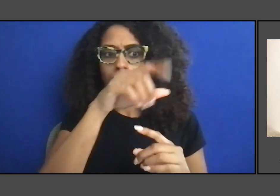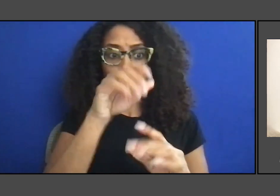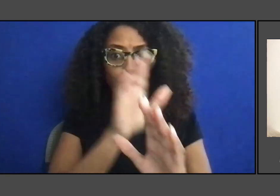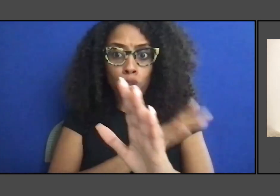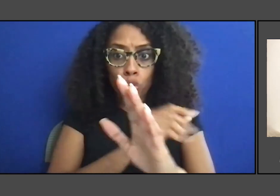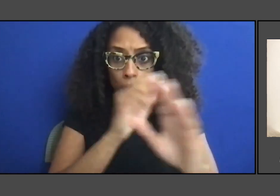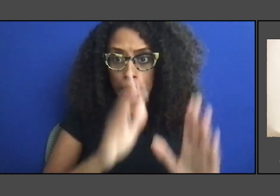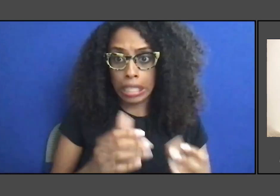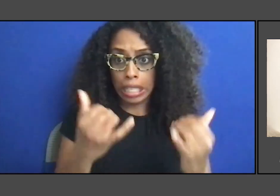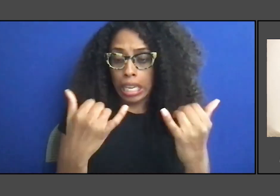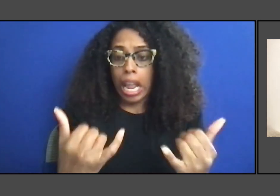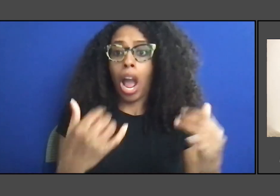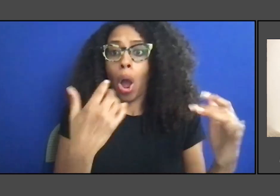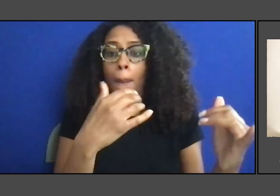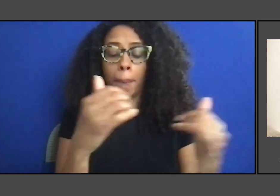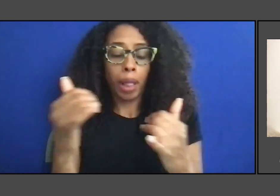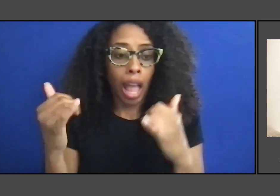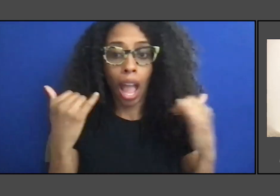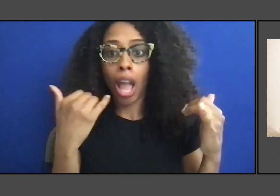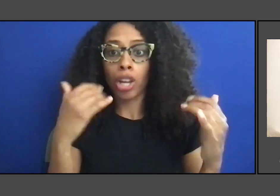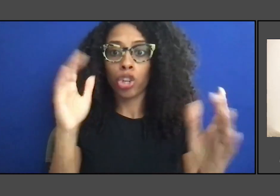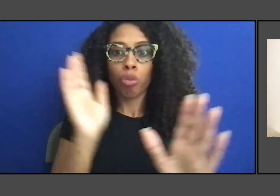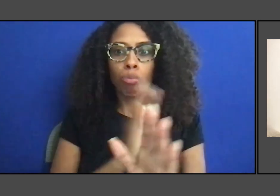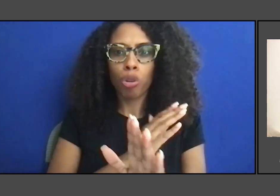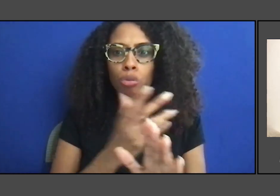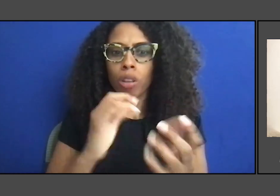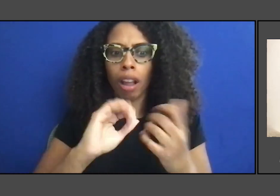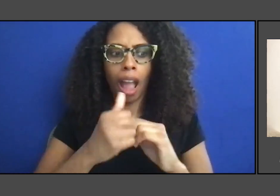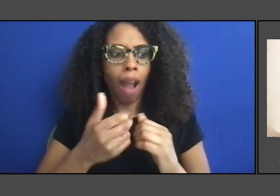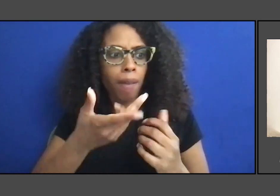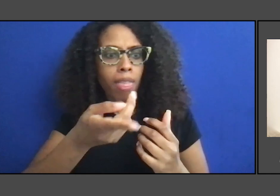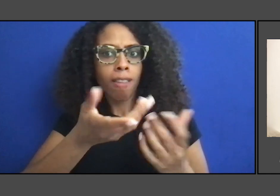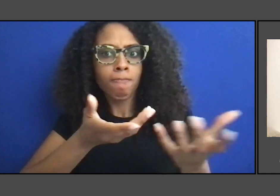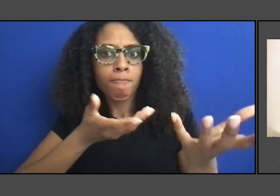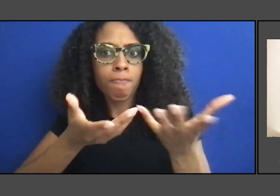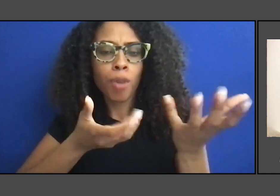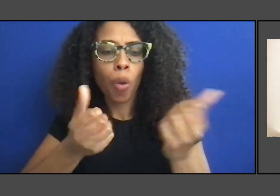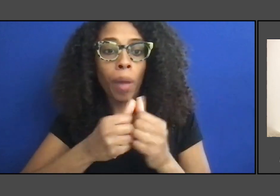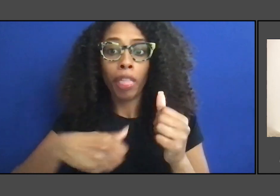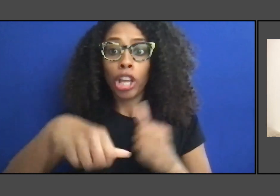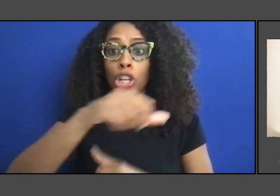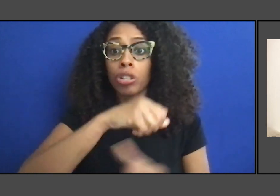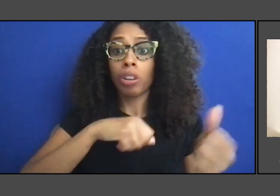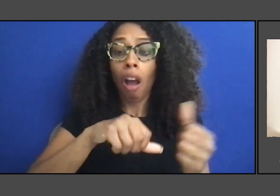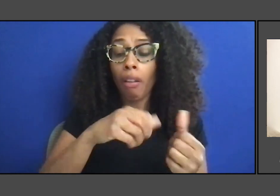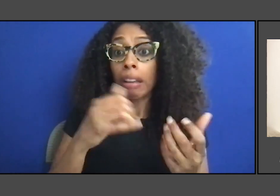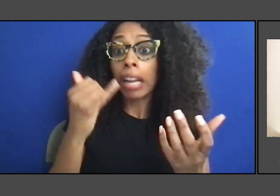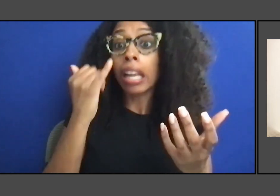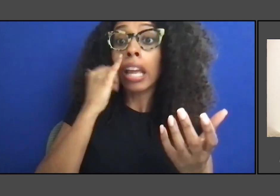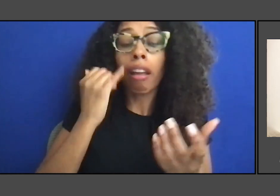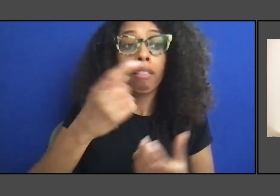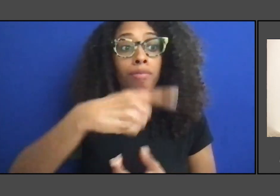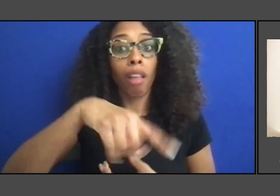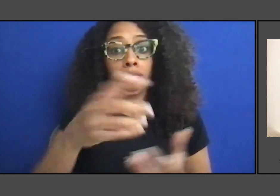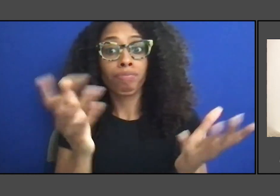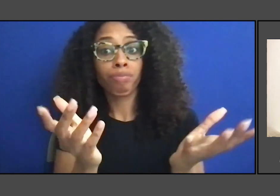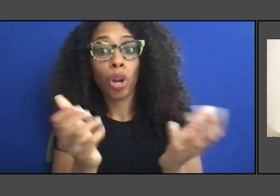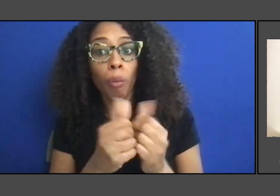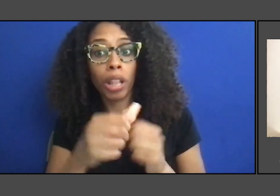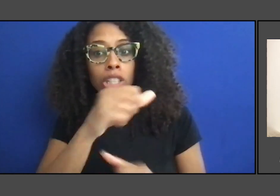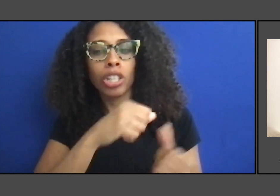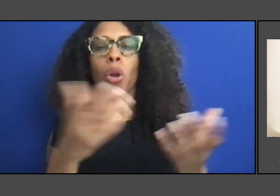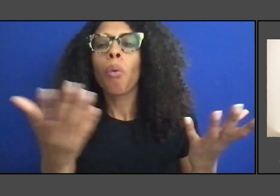today. What kinds of conversations are happening, if at all, or what might be exciting about those conversations would